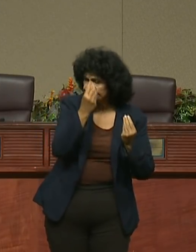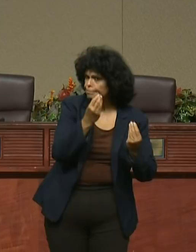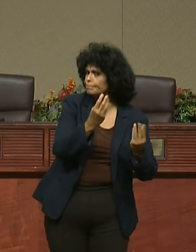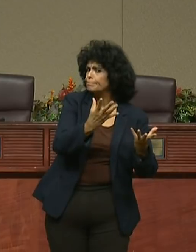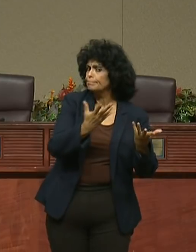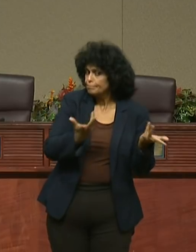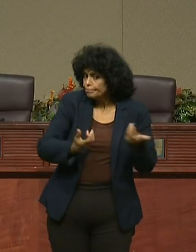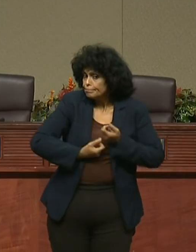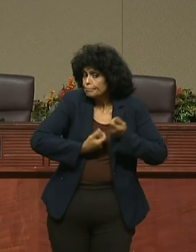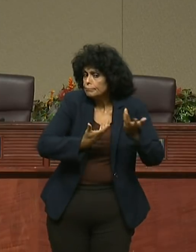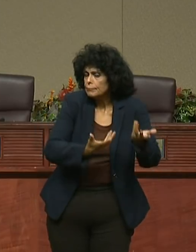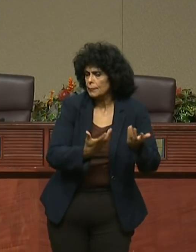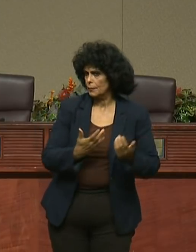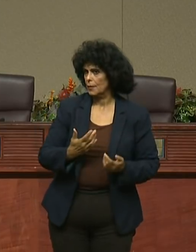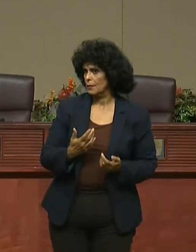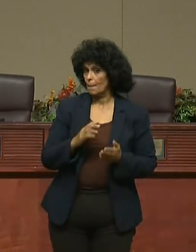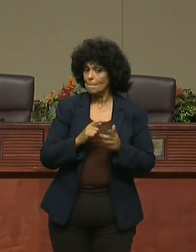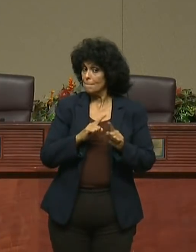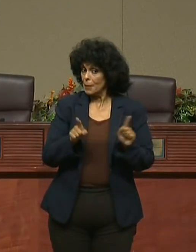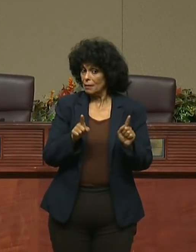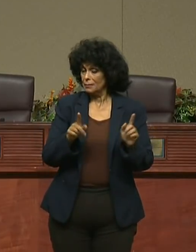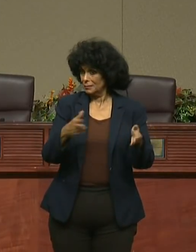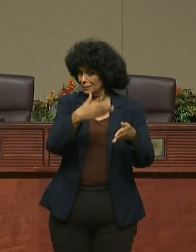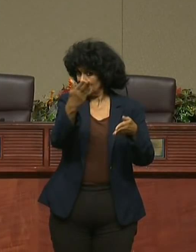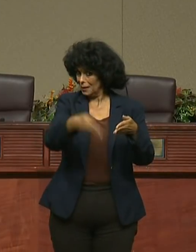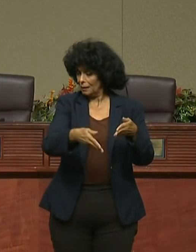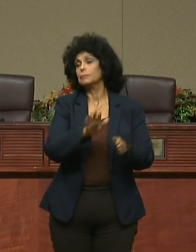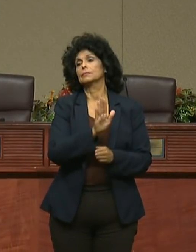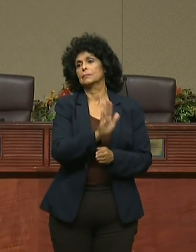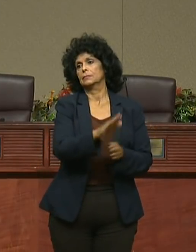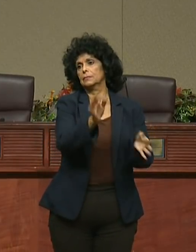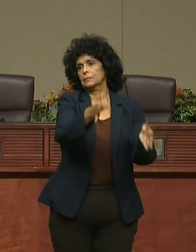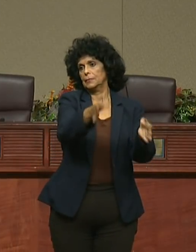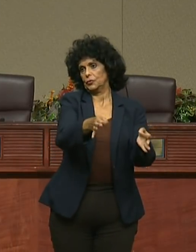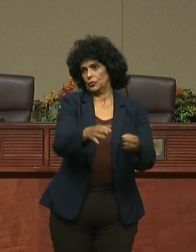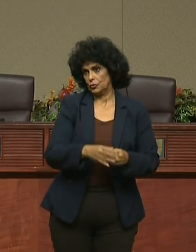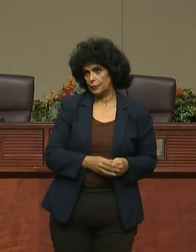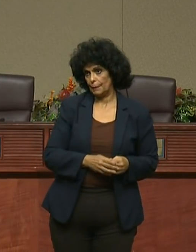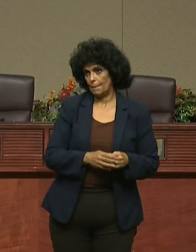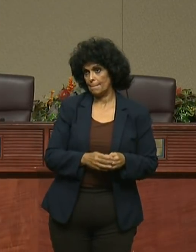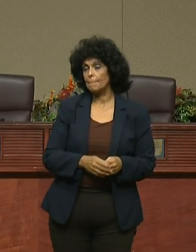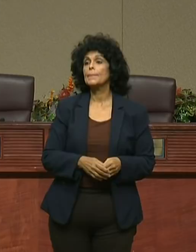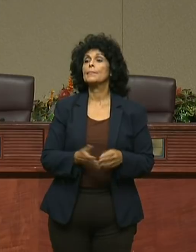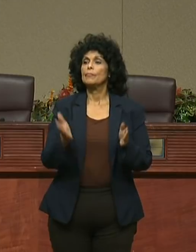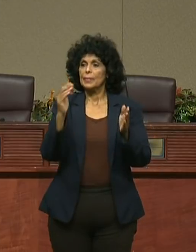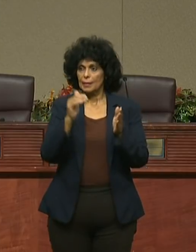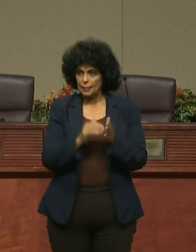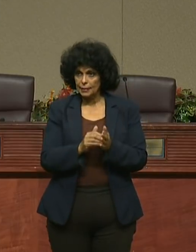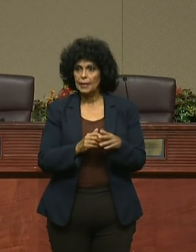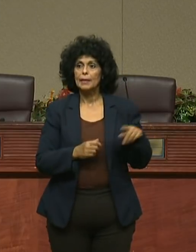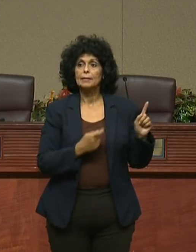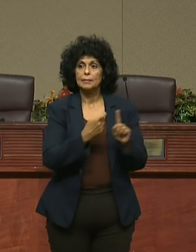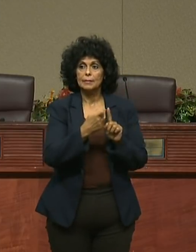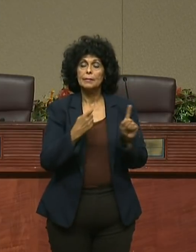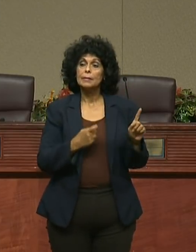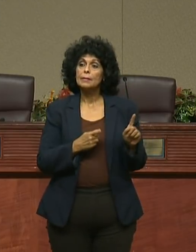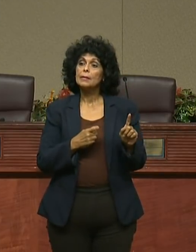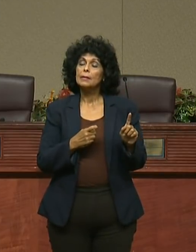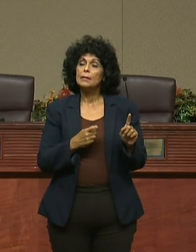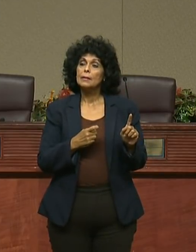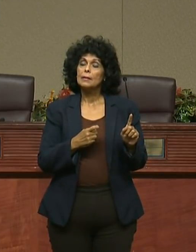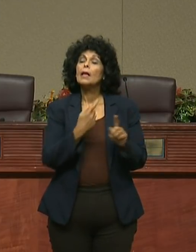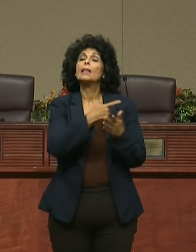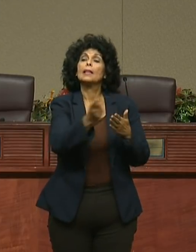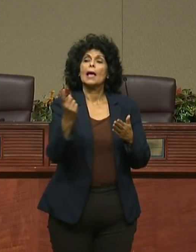when that point comes. But that will be their decision. This next one is for you, Dr. Pino, as well. Kelsey Thurr texted in. Last